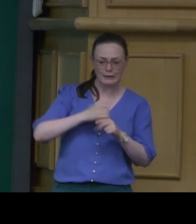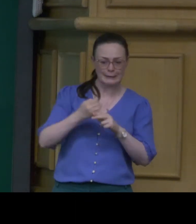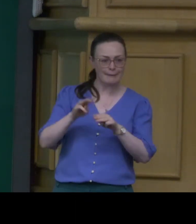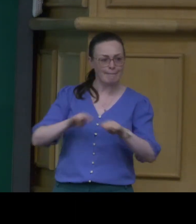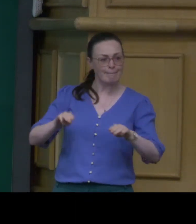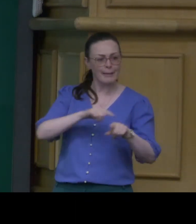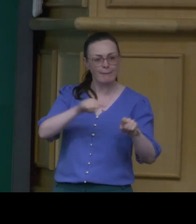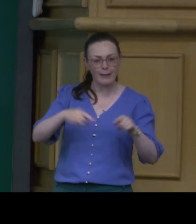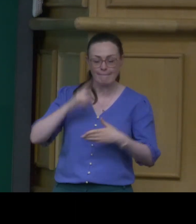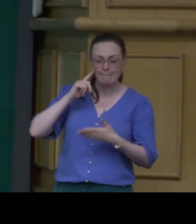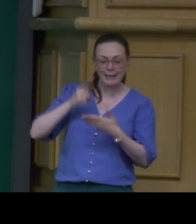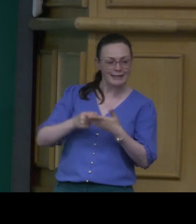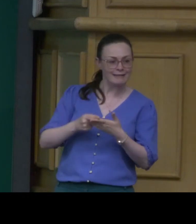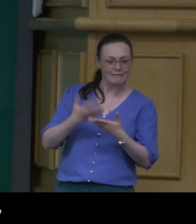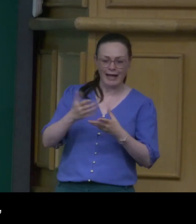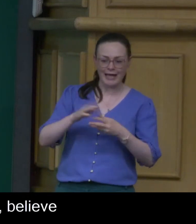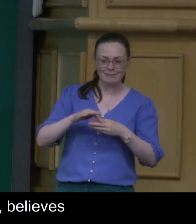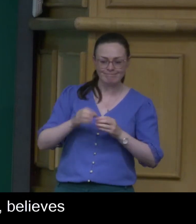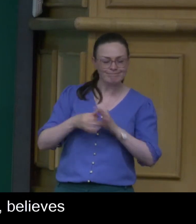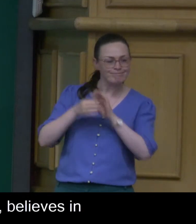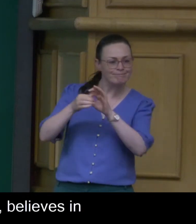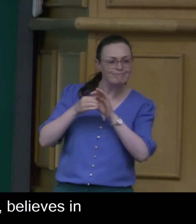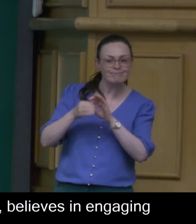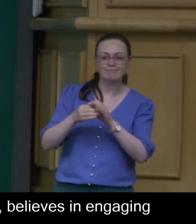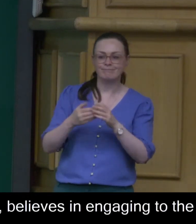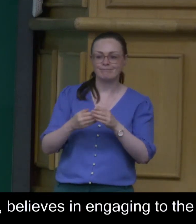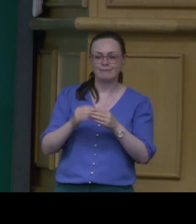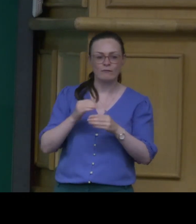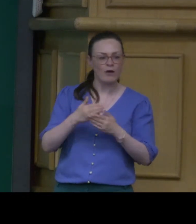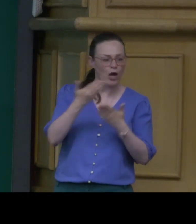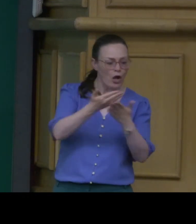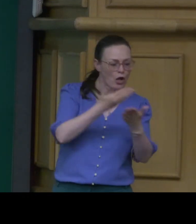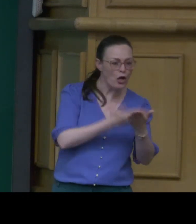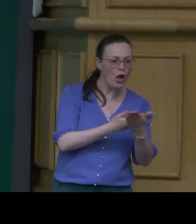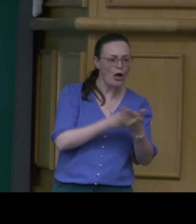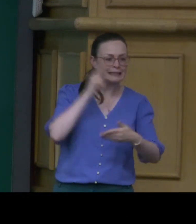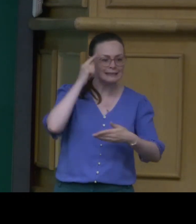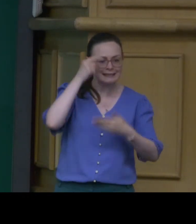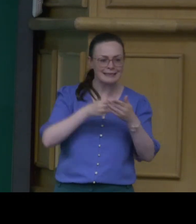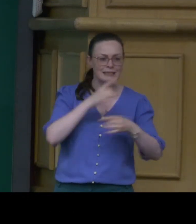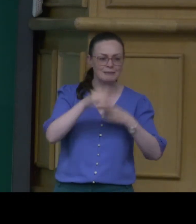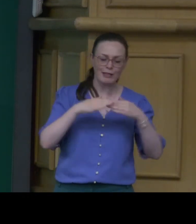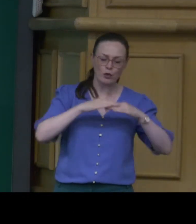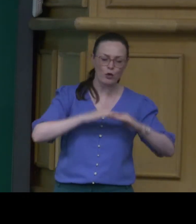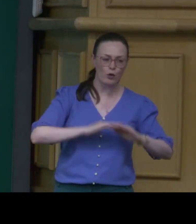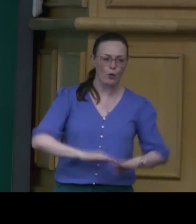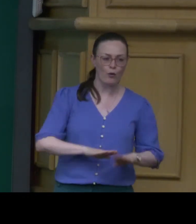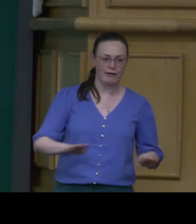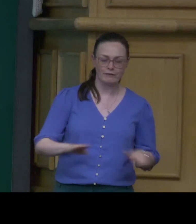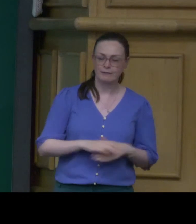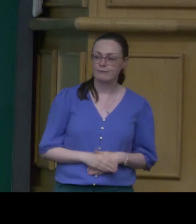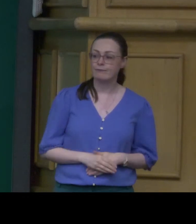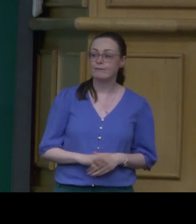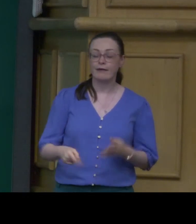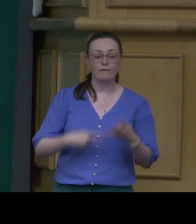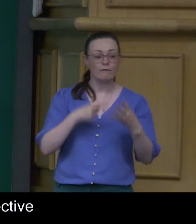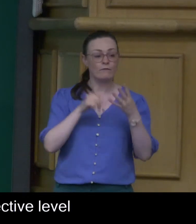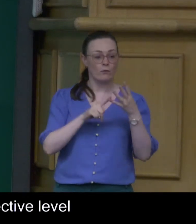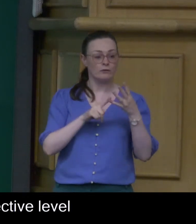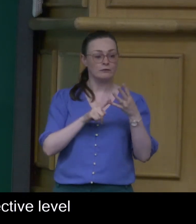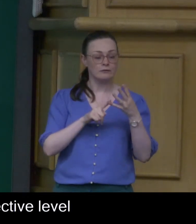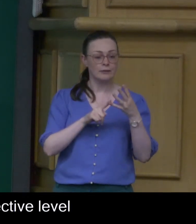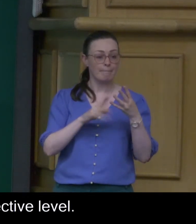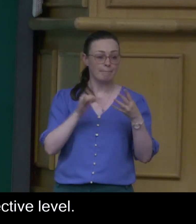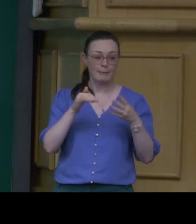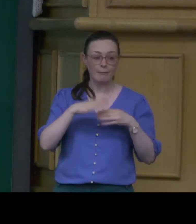people, believes in engaging to the lowest of decision-making at the lowest effective level. And fourthly, and